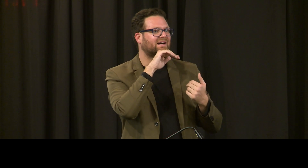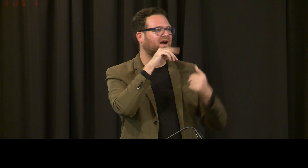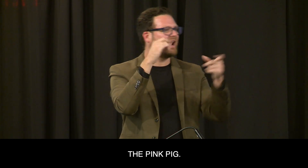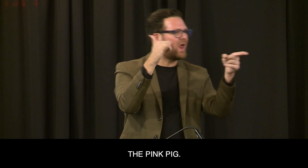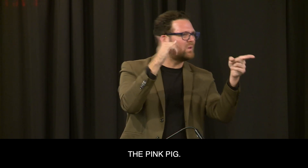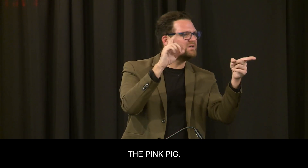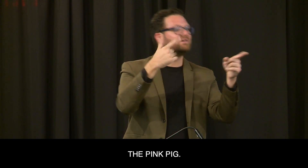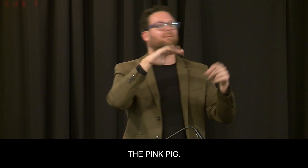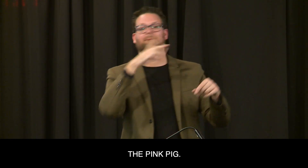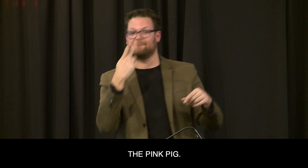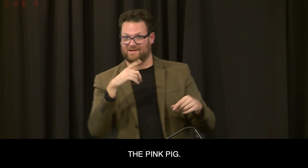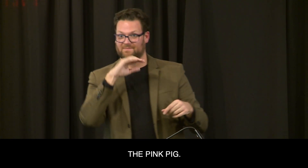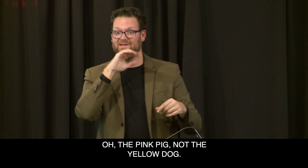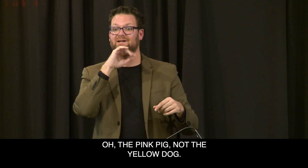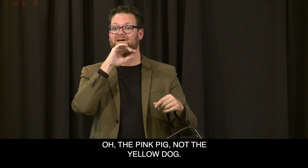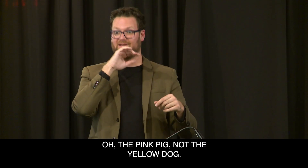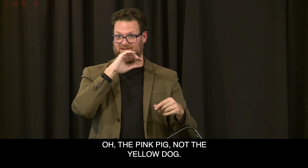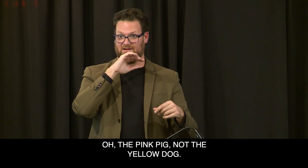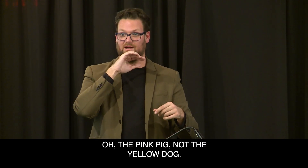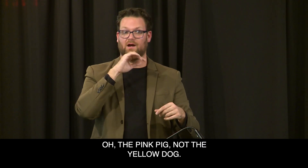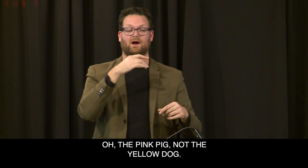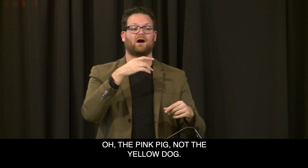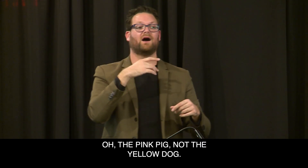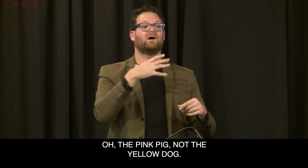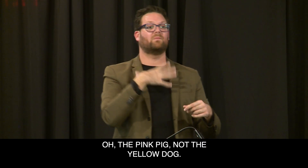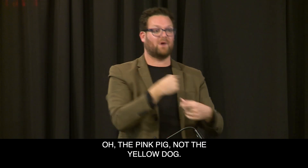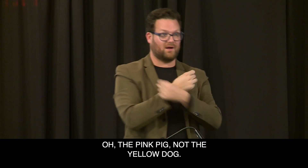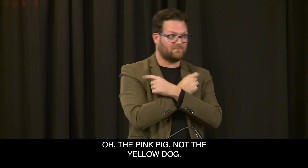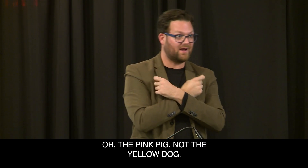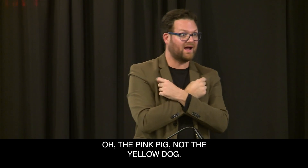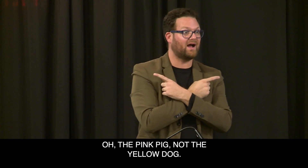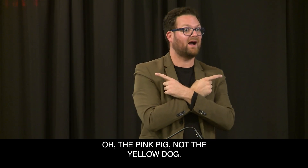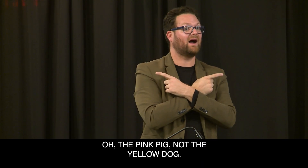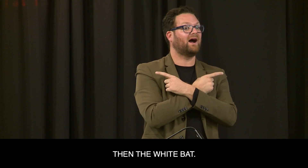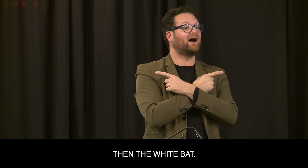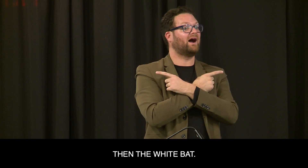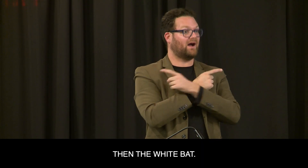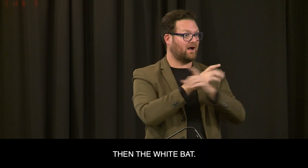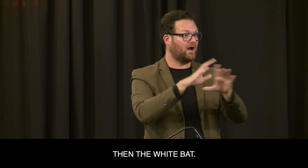The pink pig. Oh, the pink pig, not the yellow dog. Then the white bat.